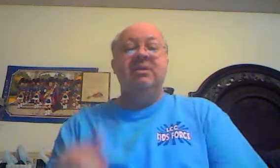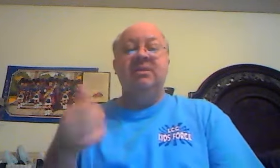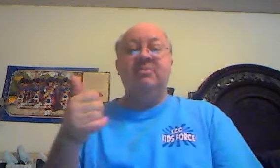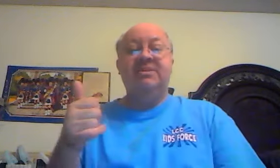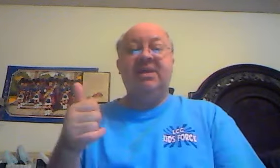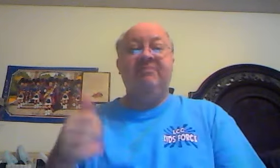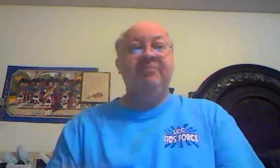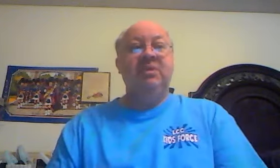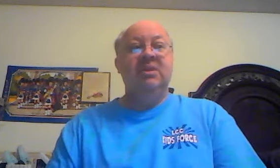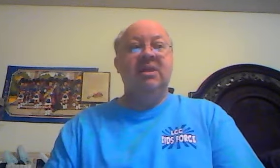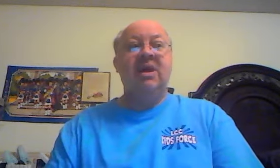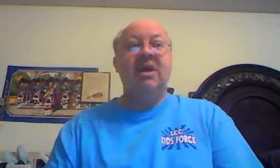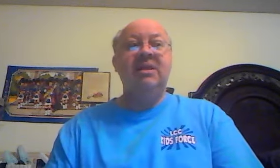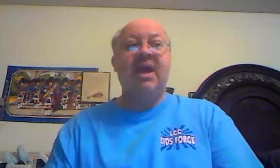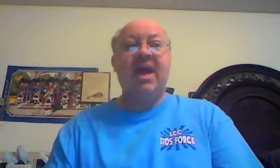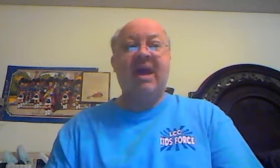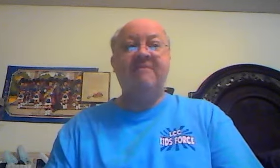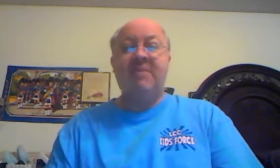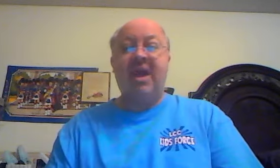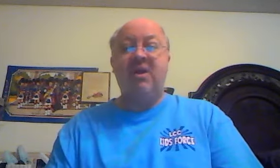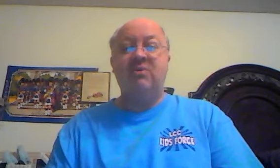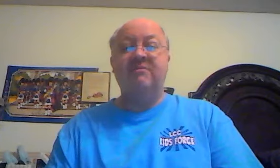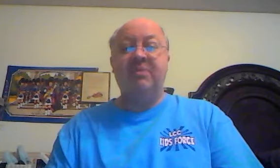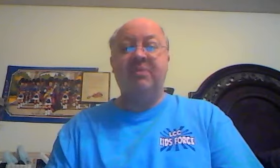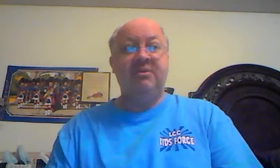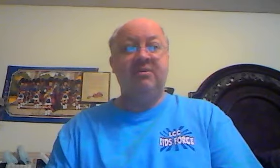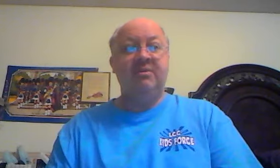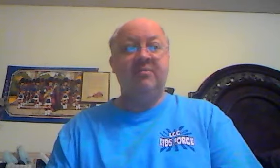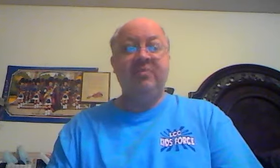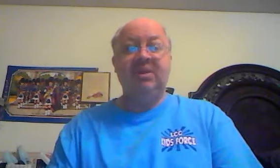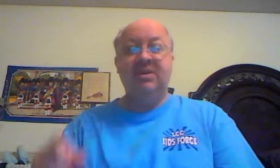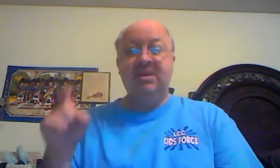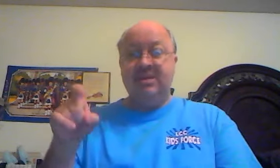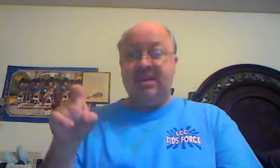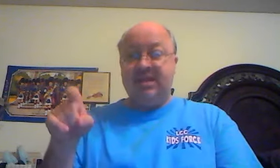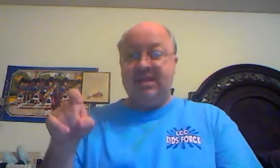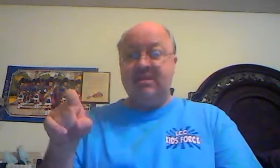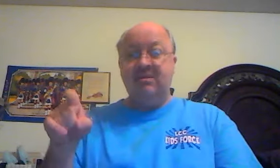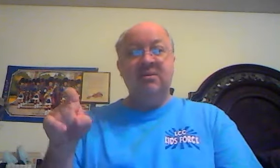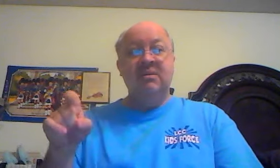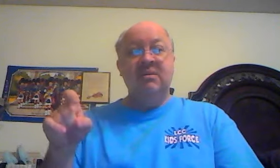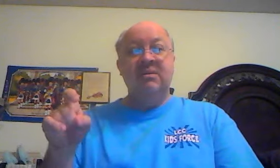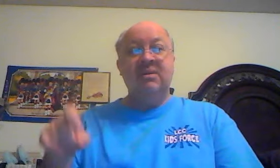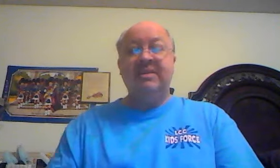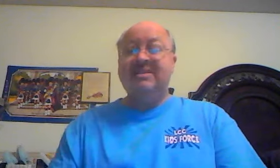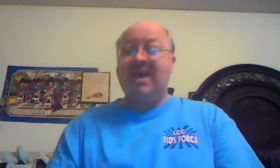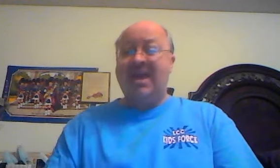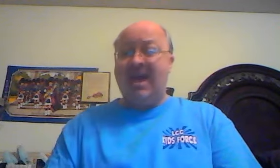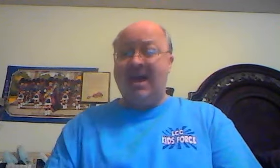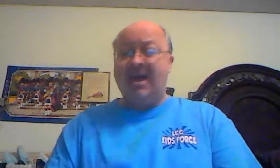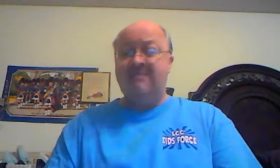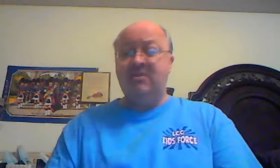number 10. I need a half a pound of butter. Need. Now to say half, you just